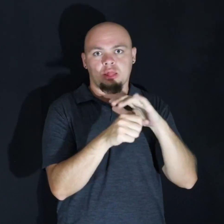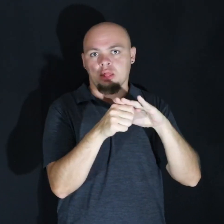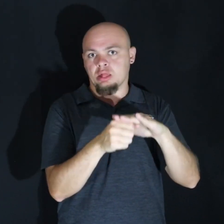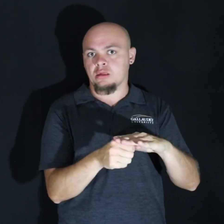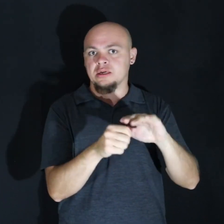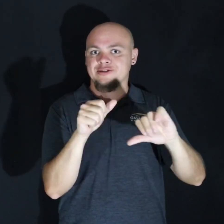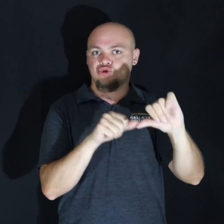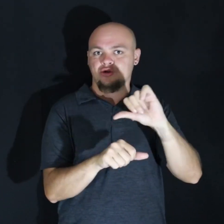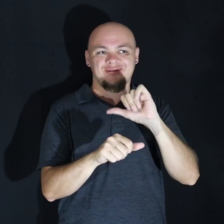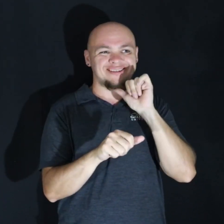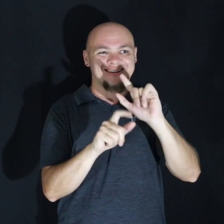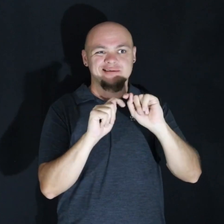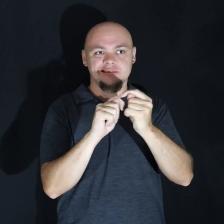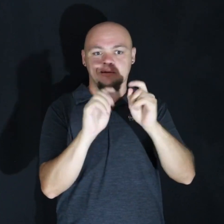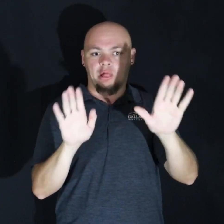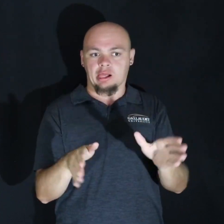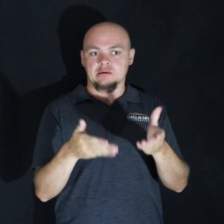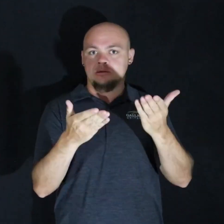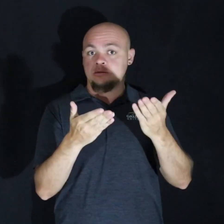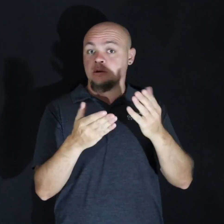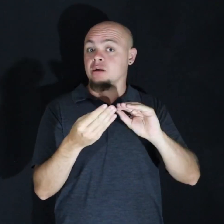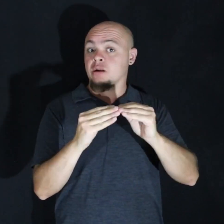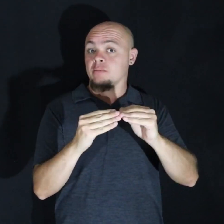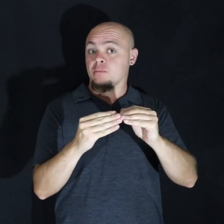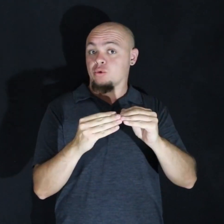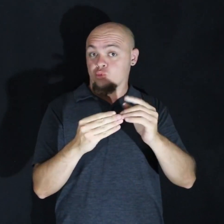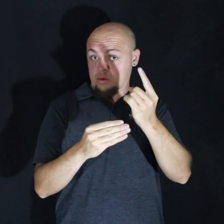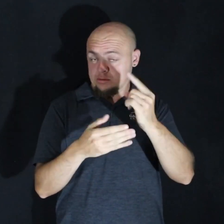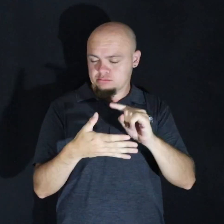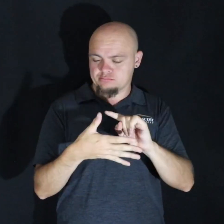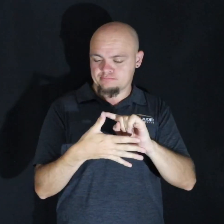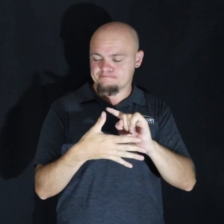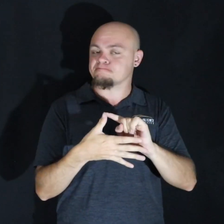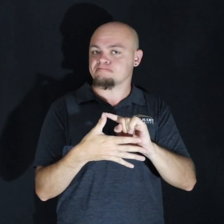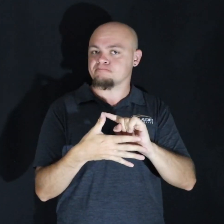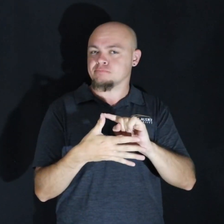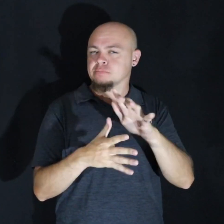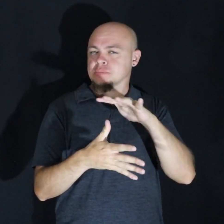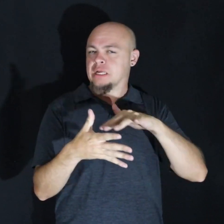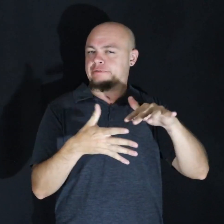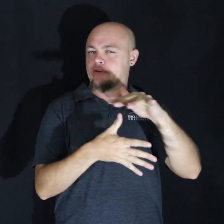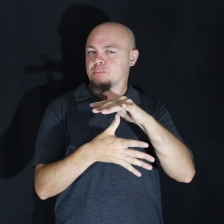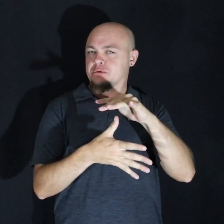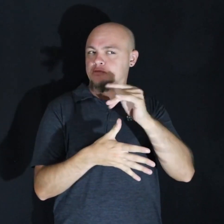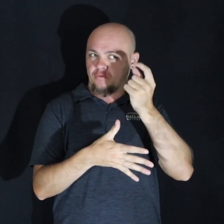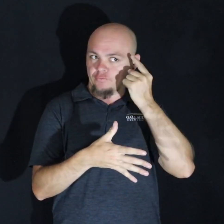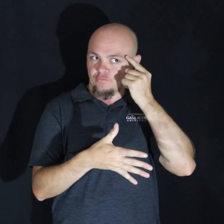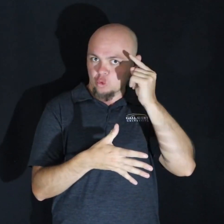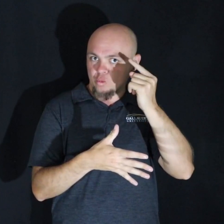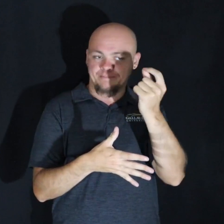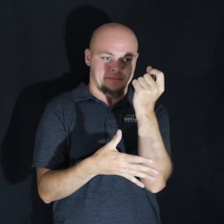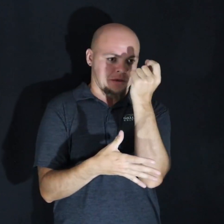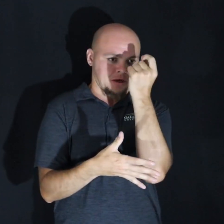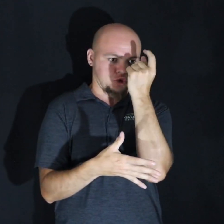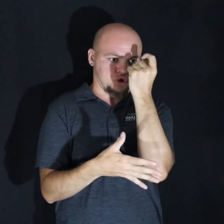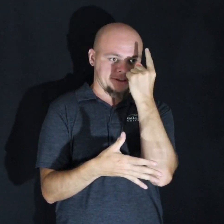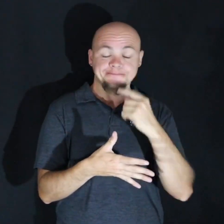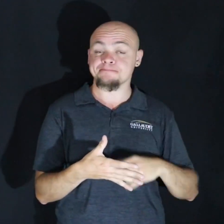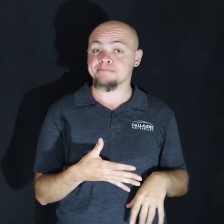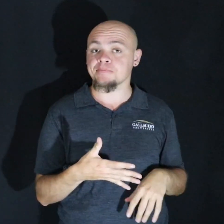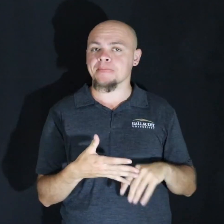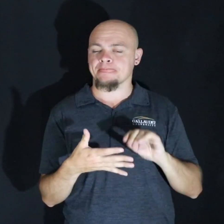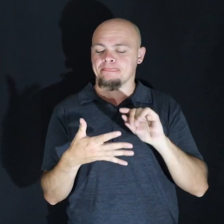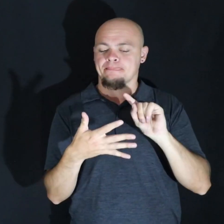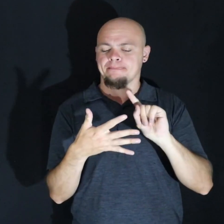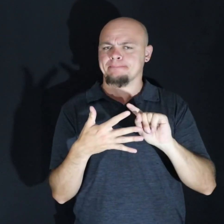as a team. So number 1 is an environment of understanding. Now, for number